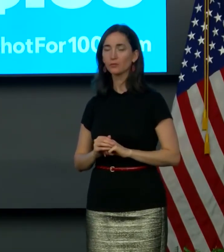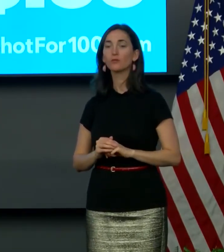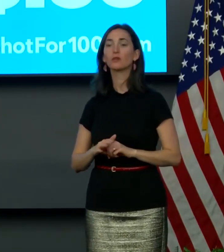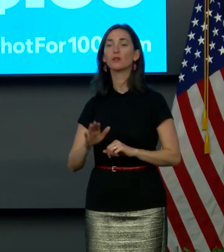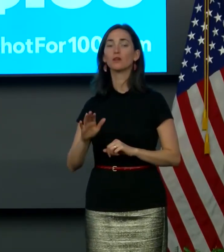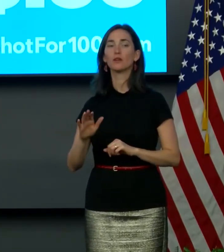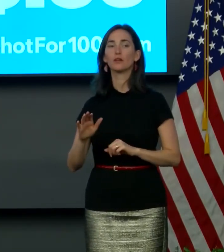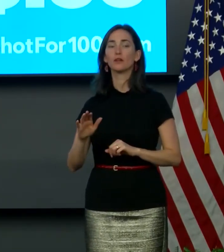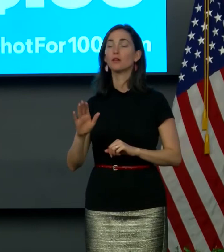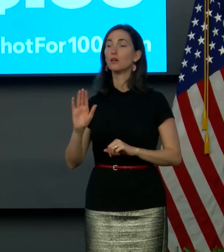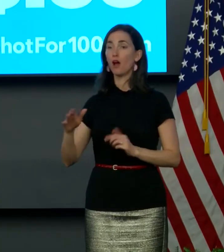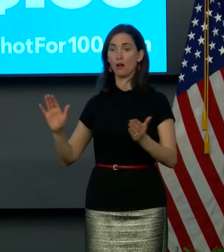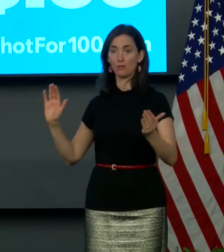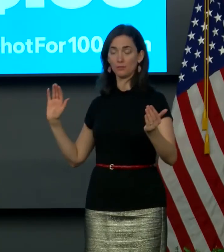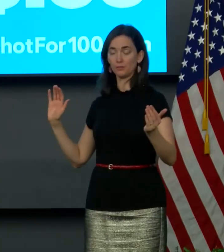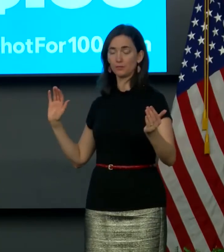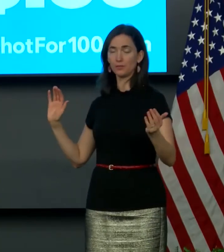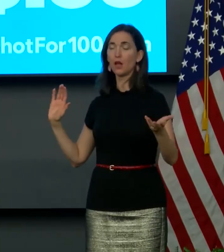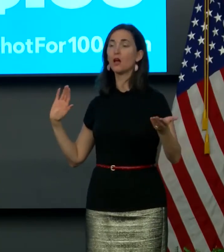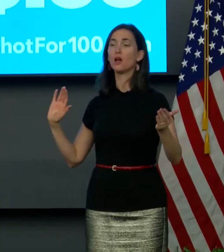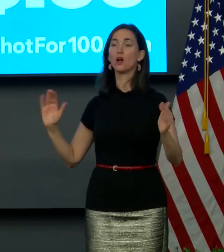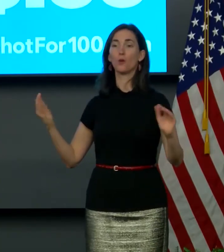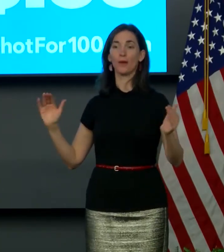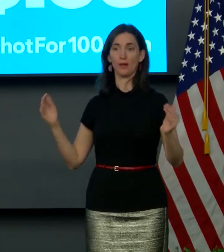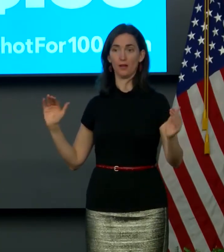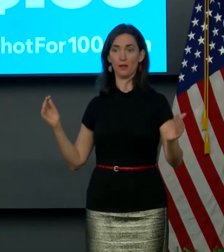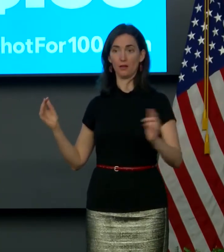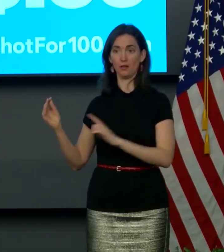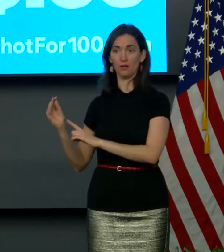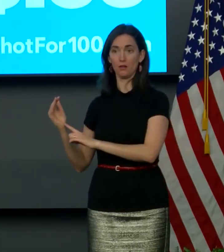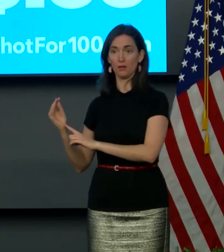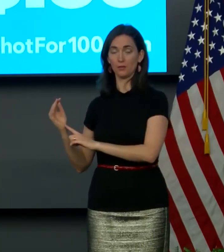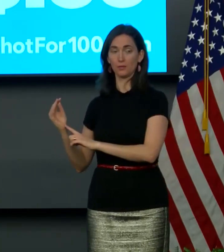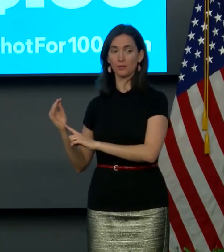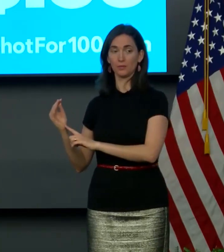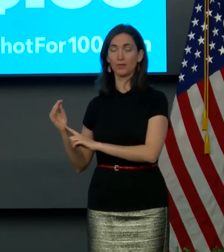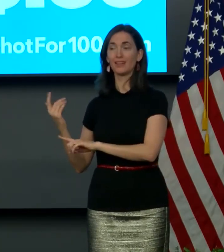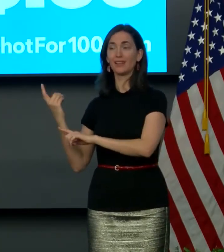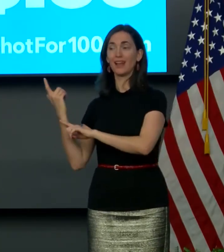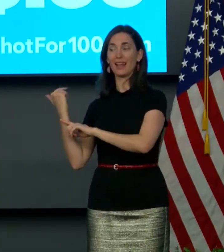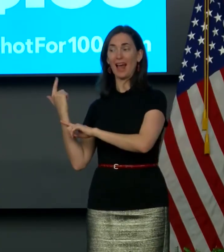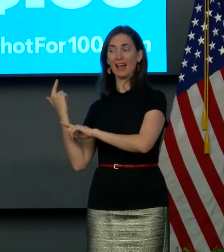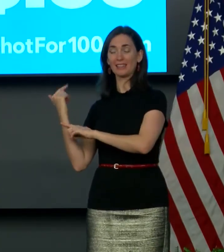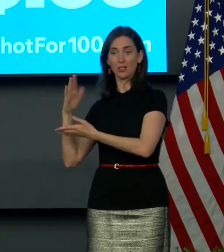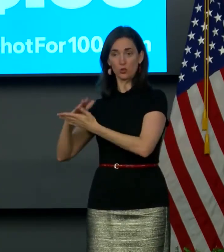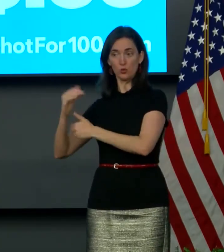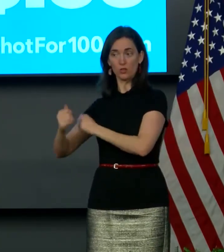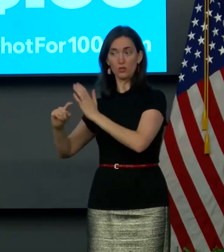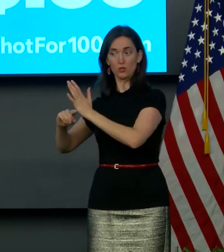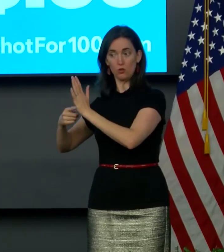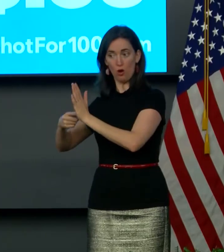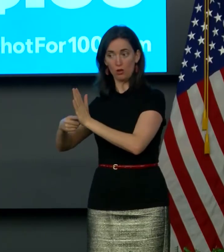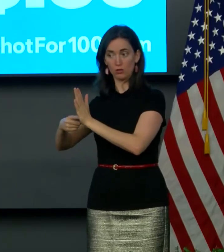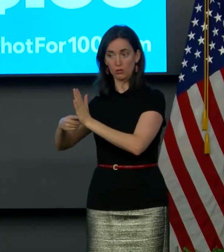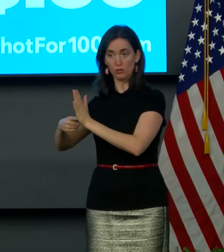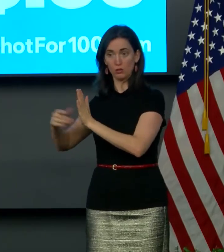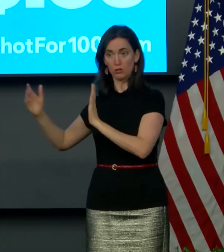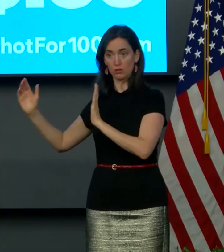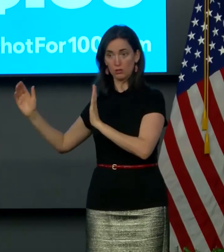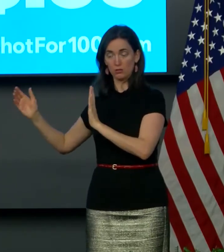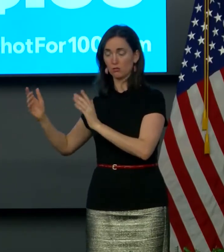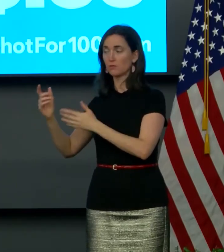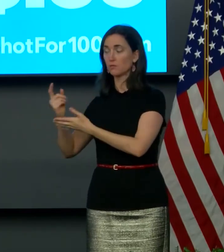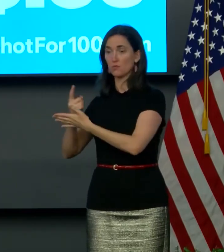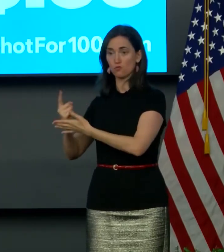year than were reported in any week of last school year. And more cases